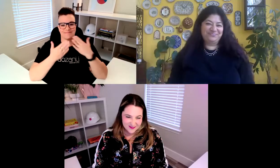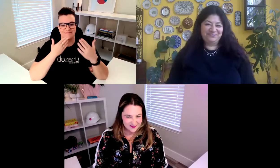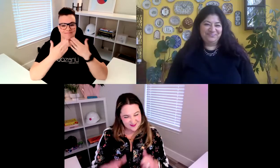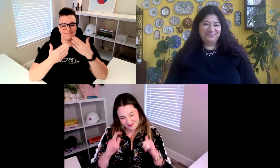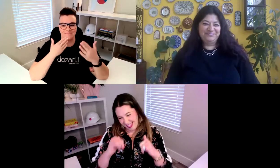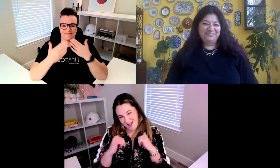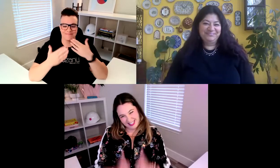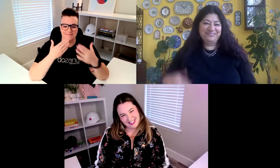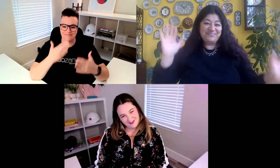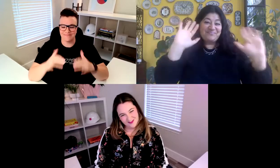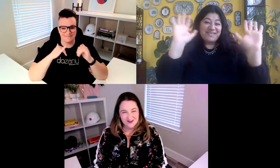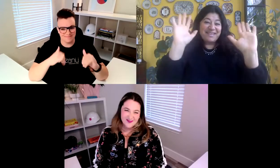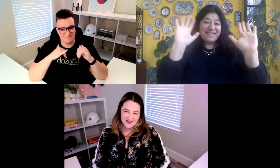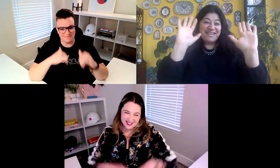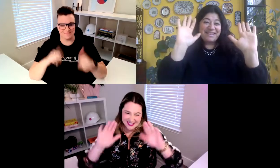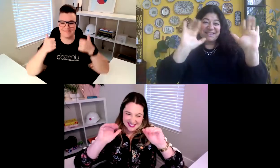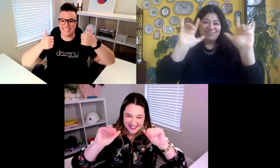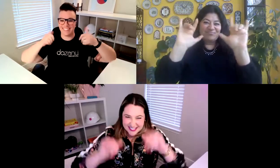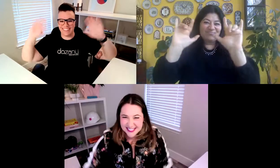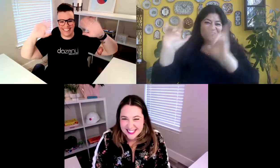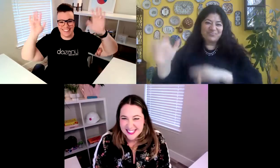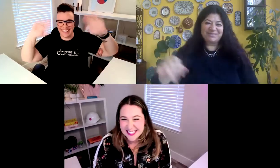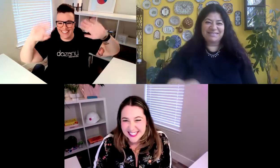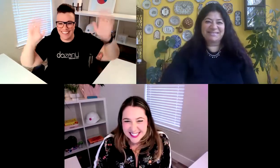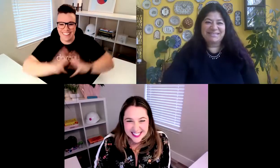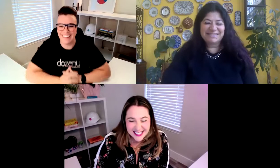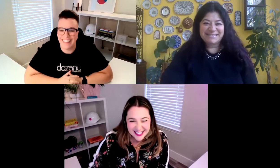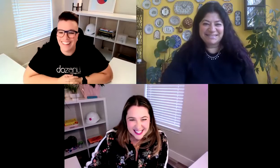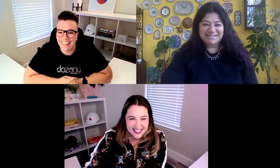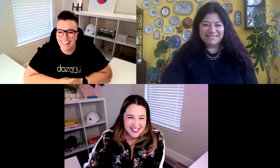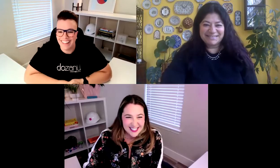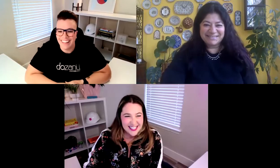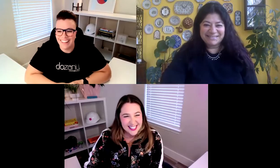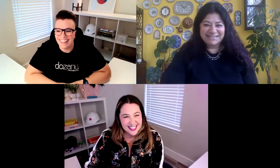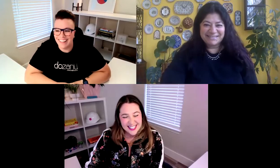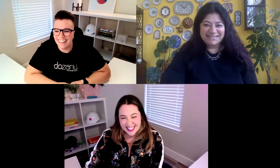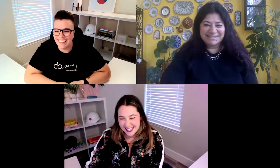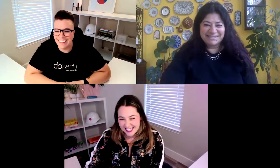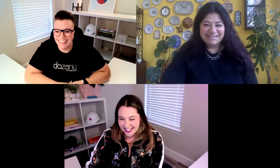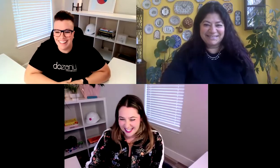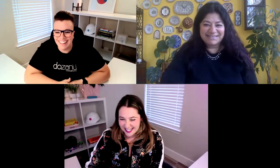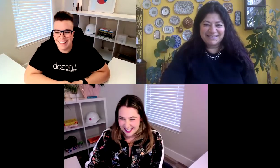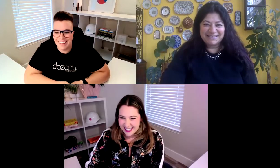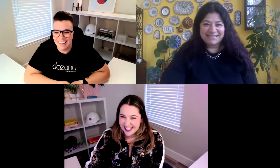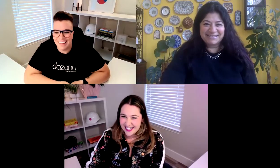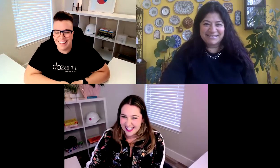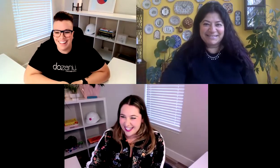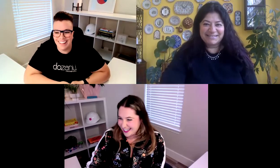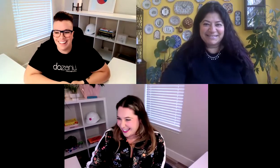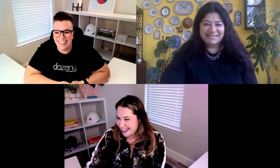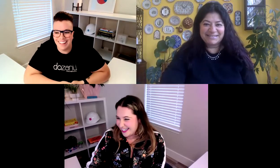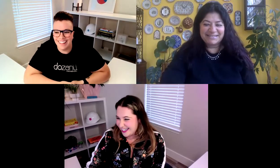success and growth and expansion for Dozanu in the future. Bye. Thank you. This is Catherine and Michelle. Bye-bye.